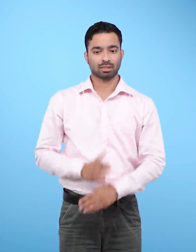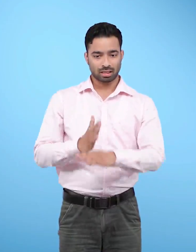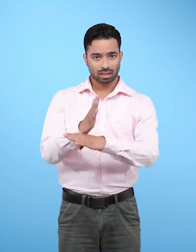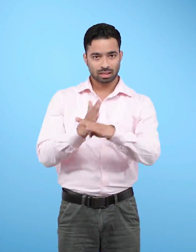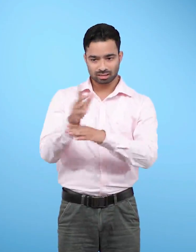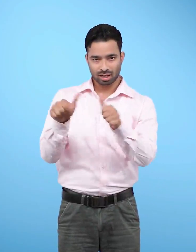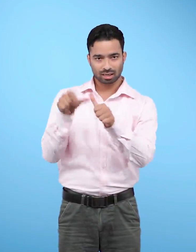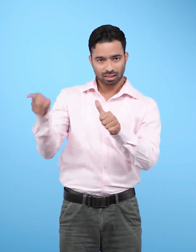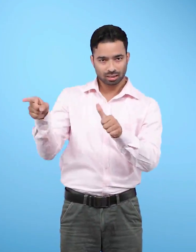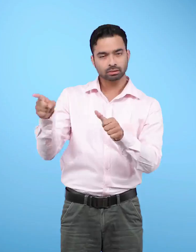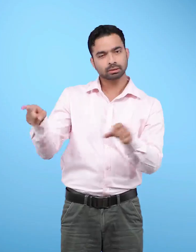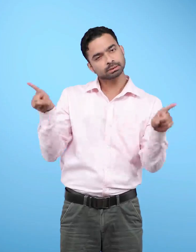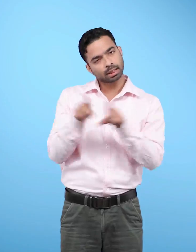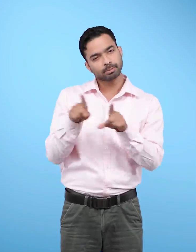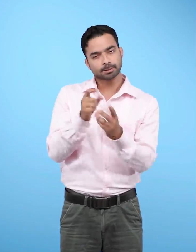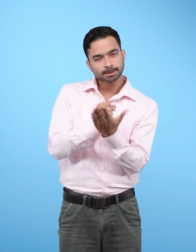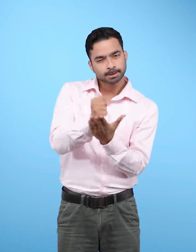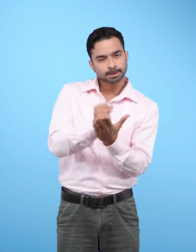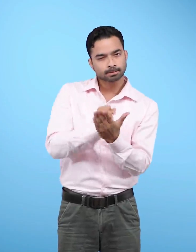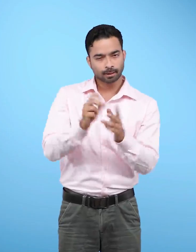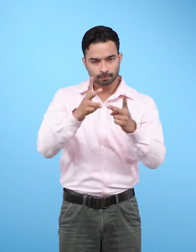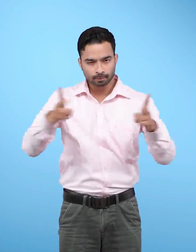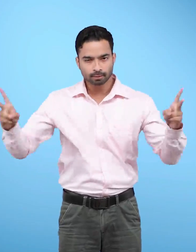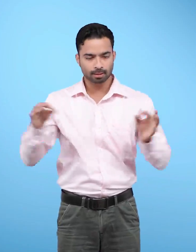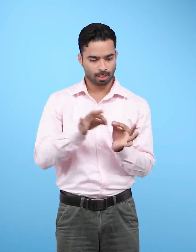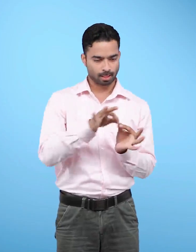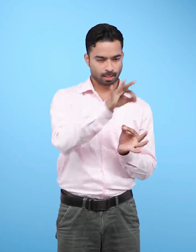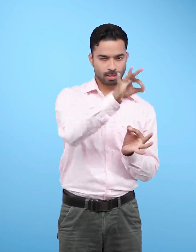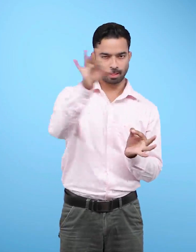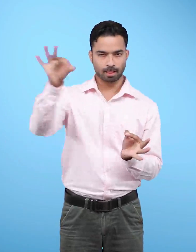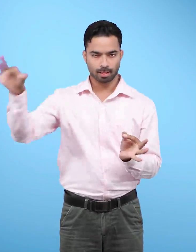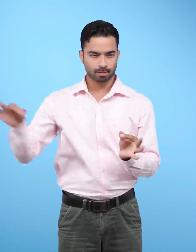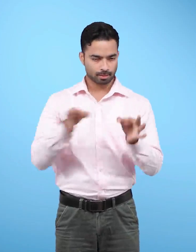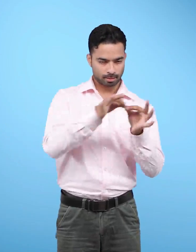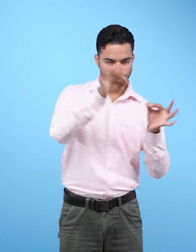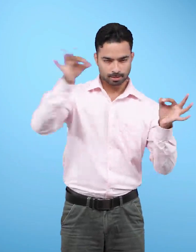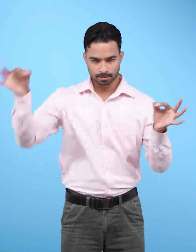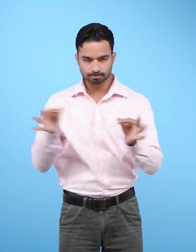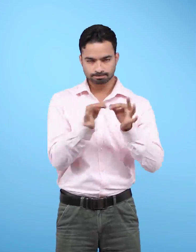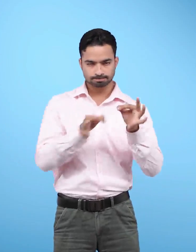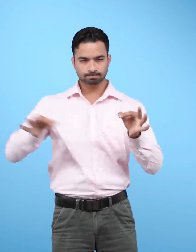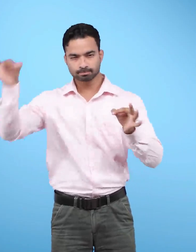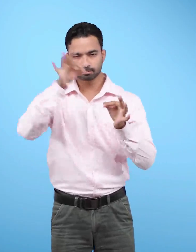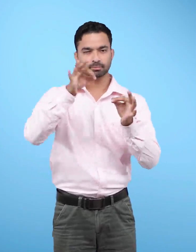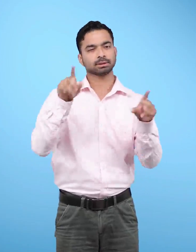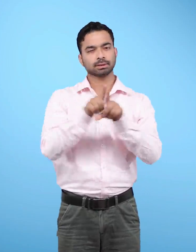So, Anar also tried many different ways to make a boundary for 800 square meters of land.